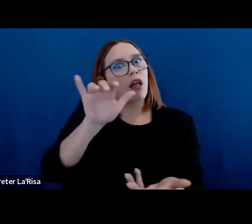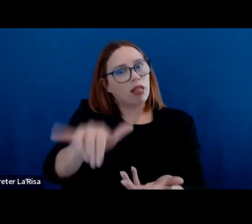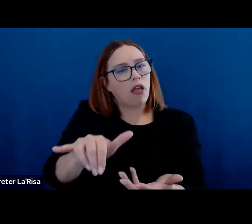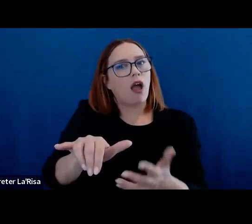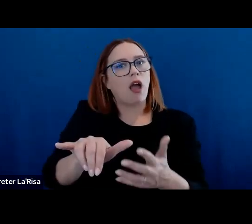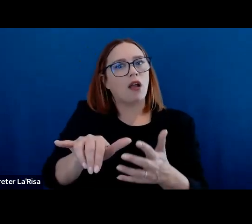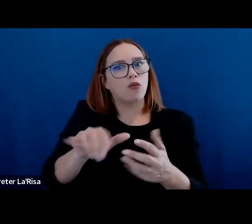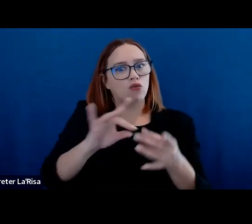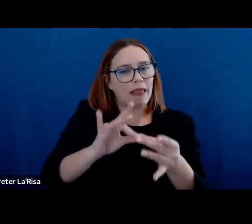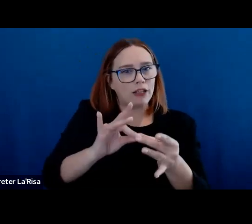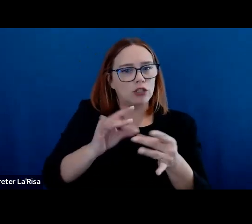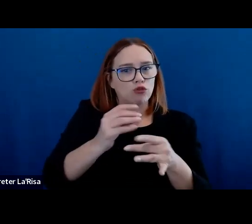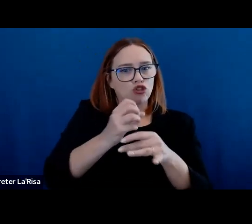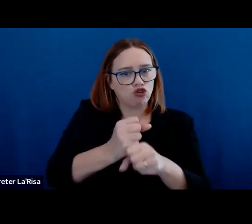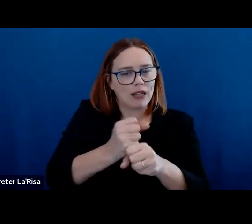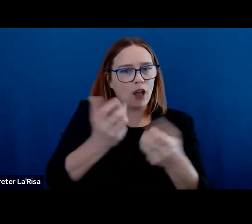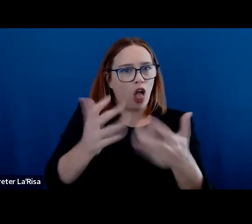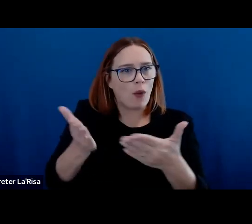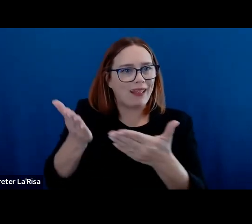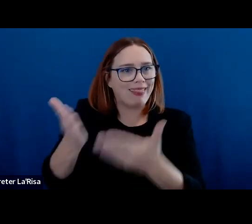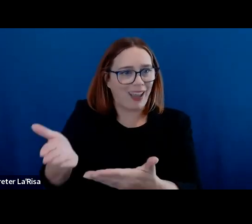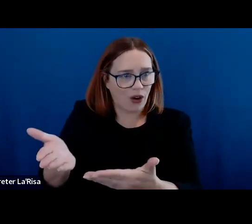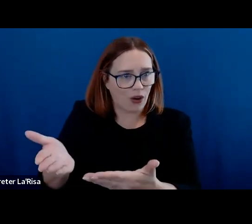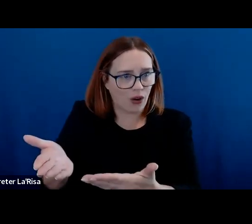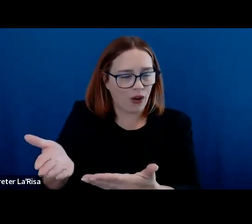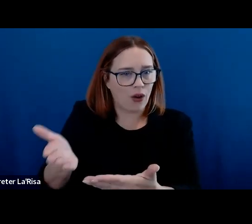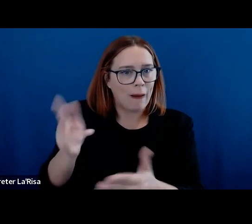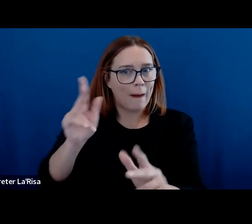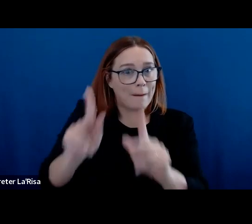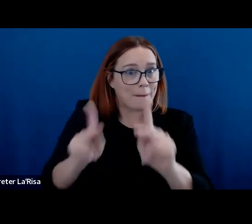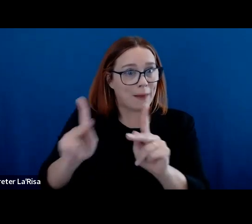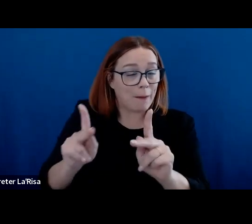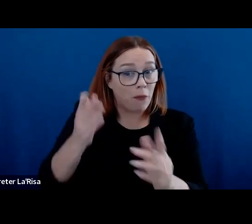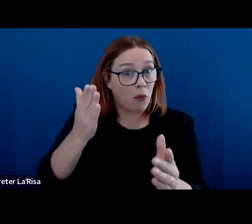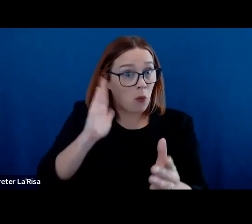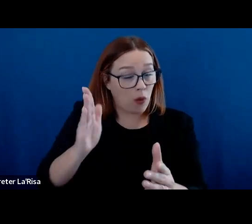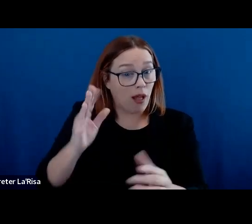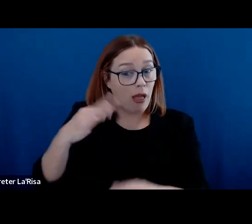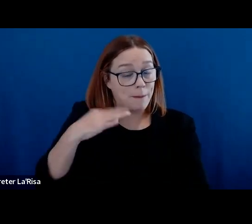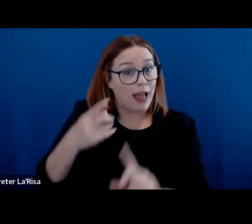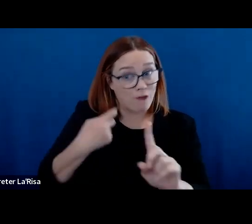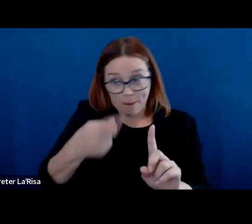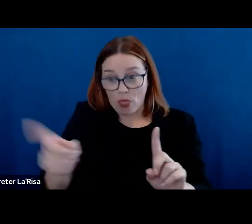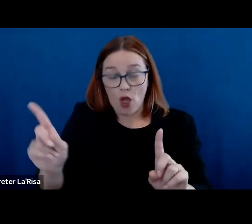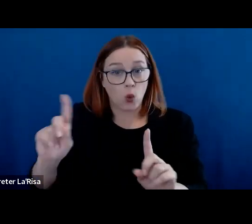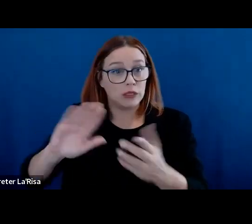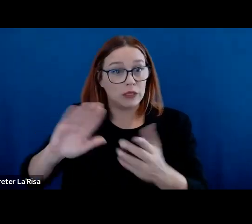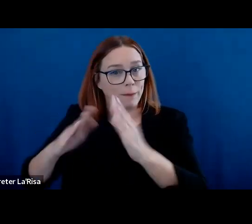built that trust, you can get people applying from those communities.